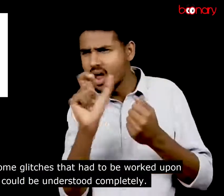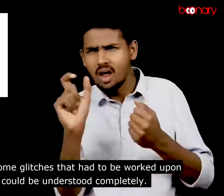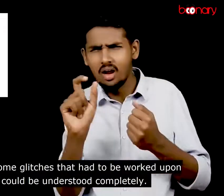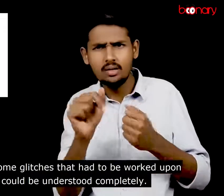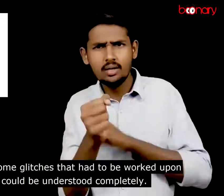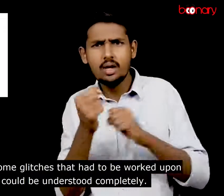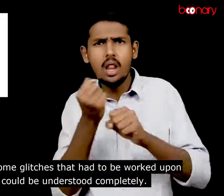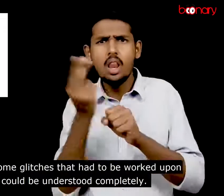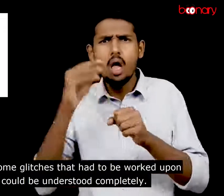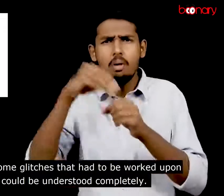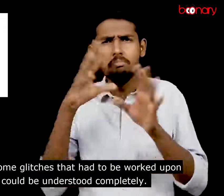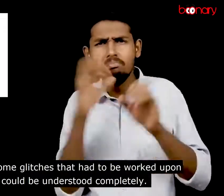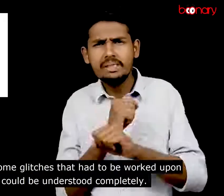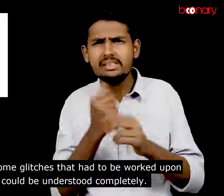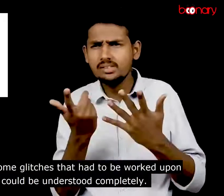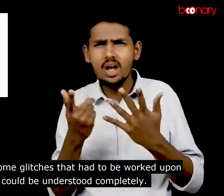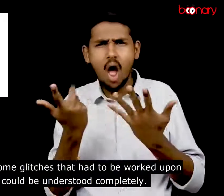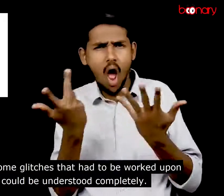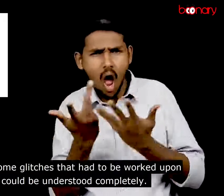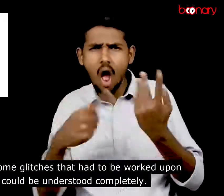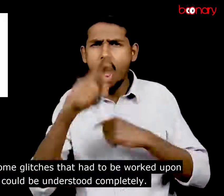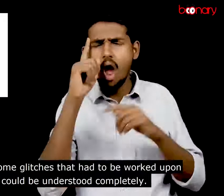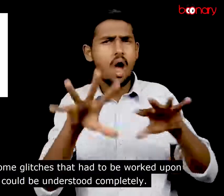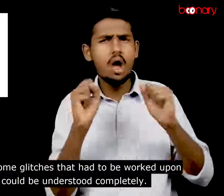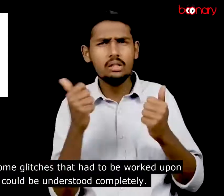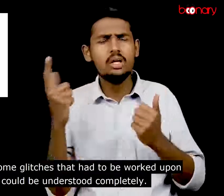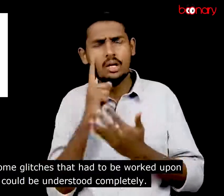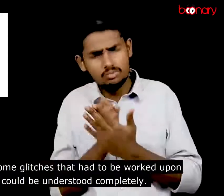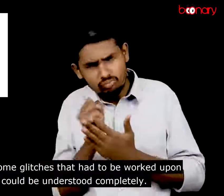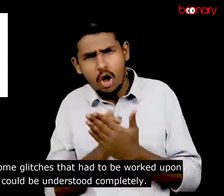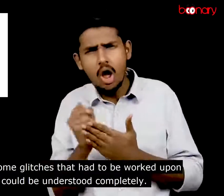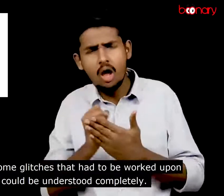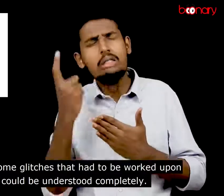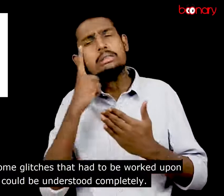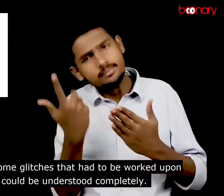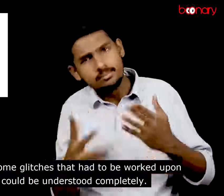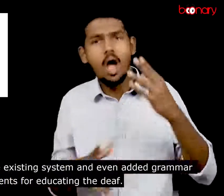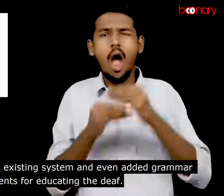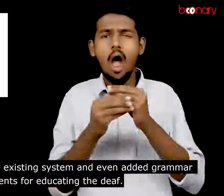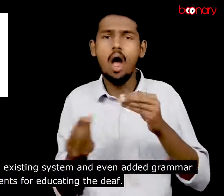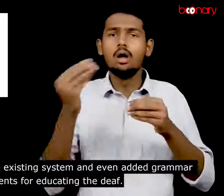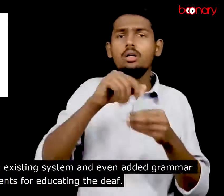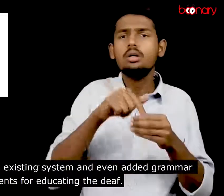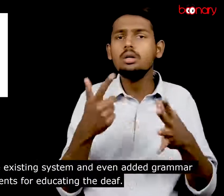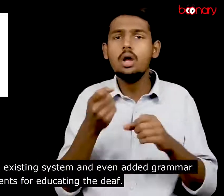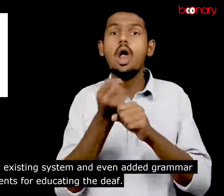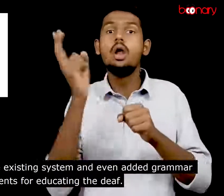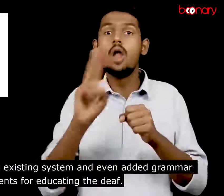glitches that had to be worked upon so that it could be understood completely. So he adapted the